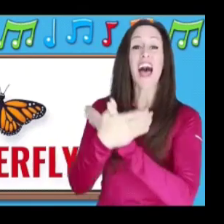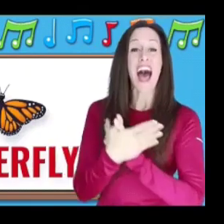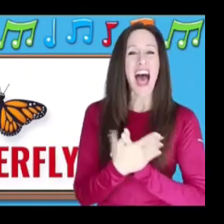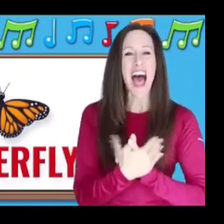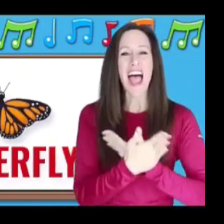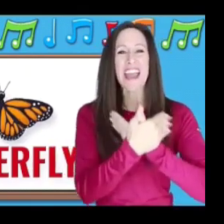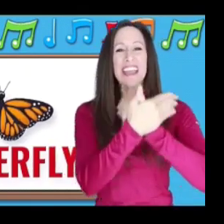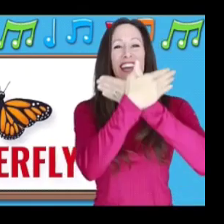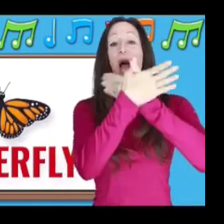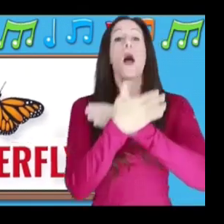butterfly.